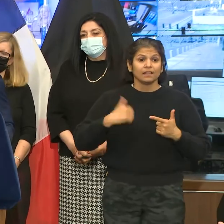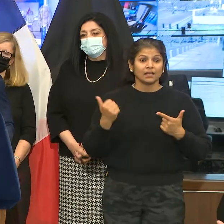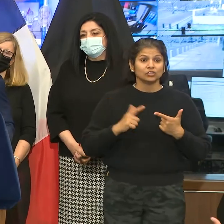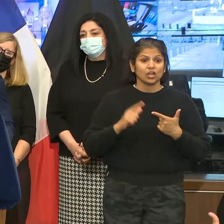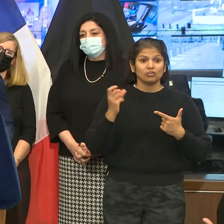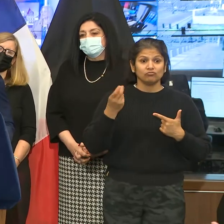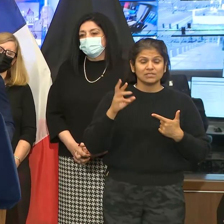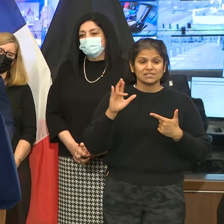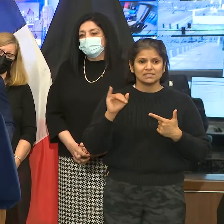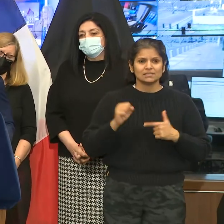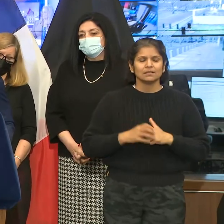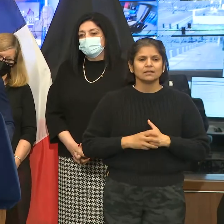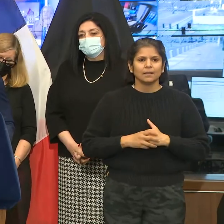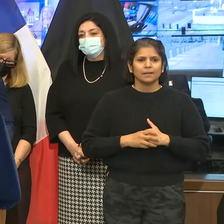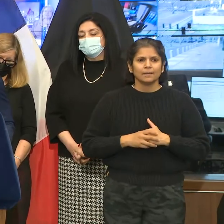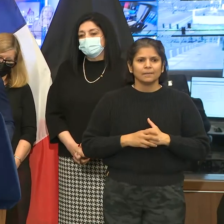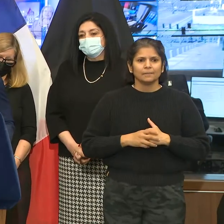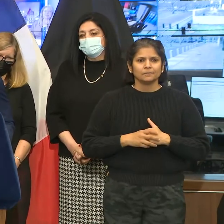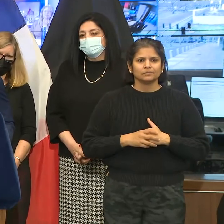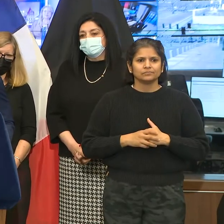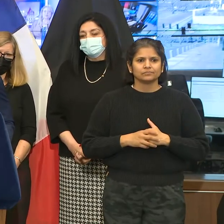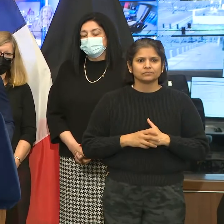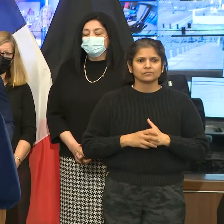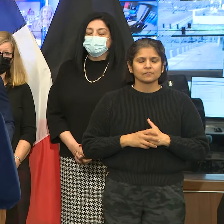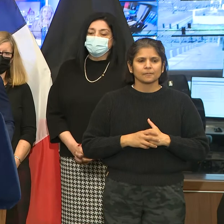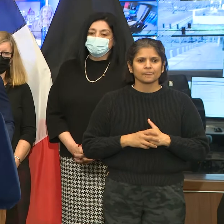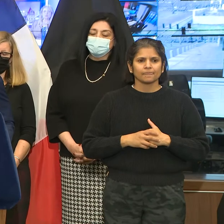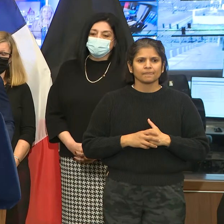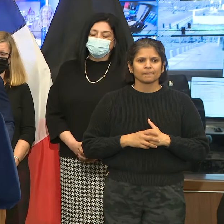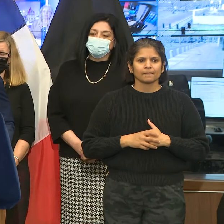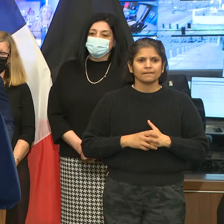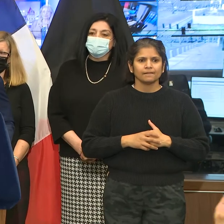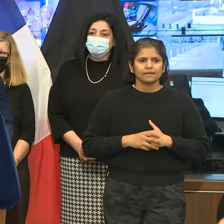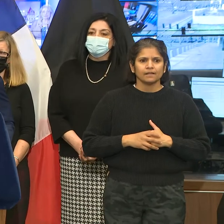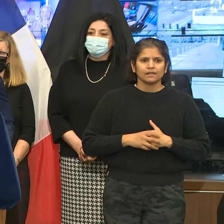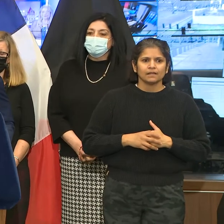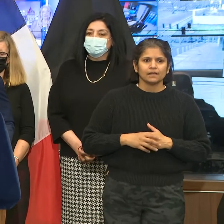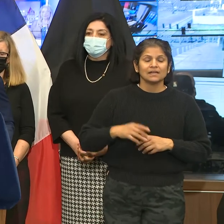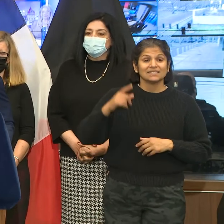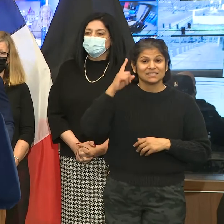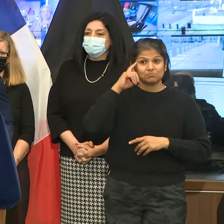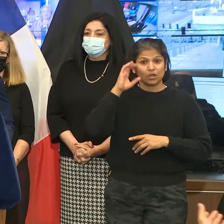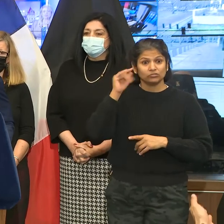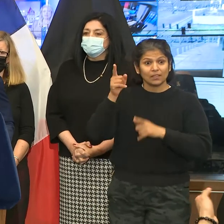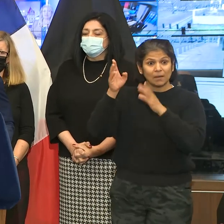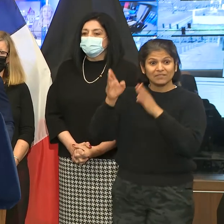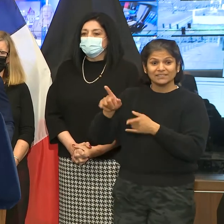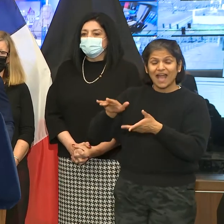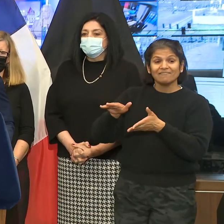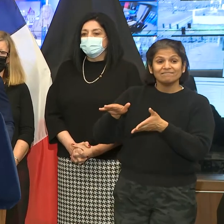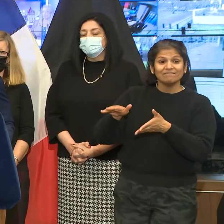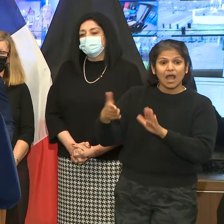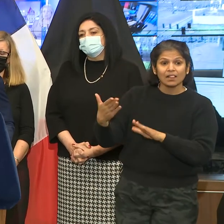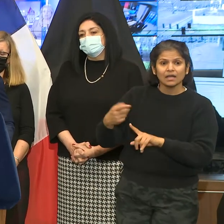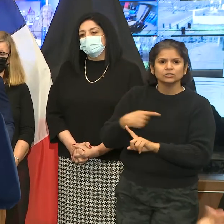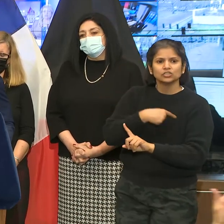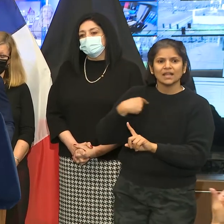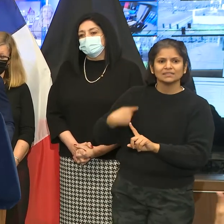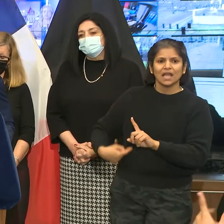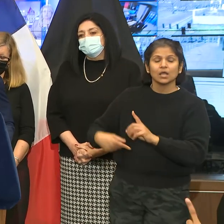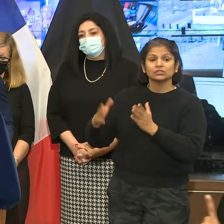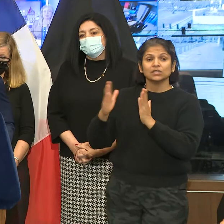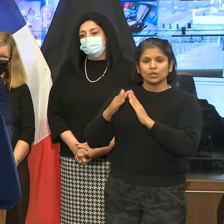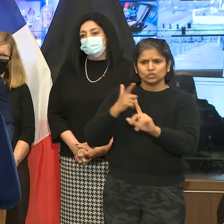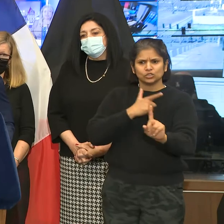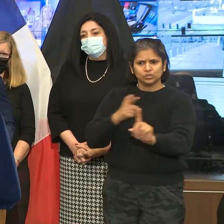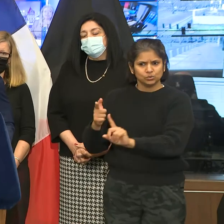the suspect in the fatal Chinatown stabbing last weekend, you mentioned that there were loopholes in the law that you